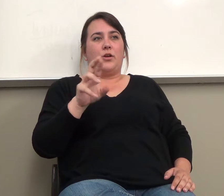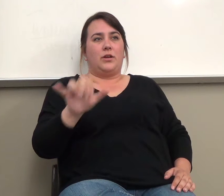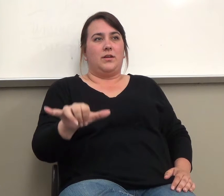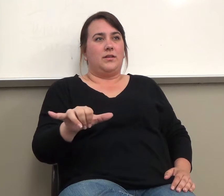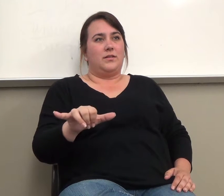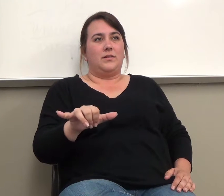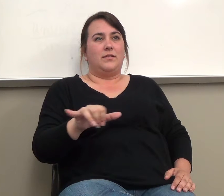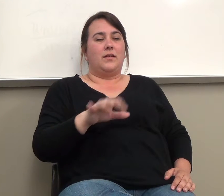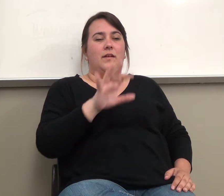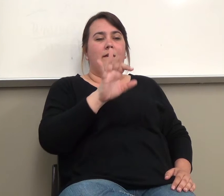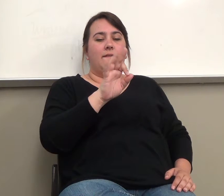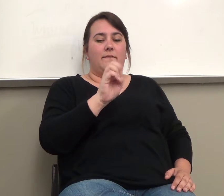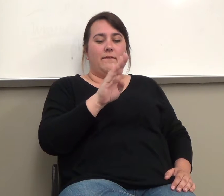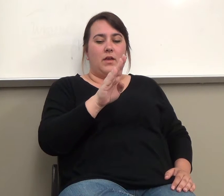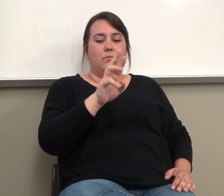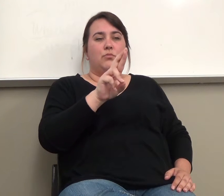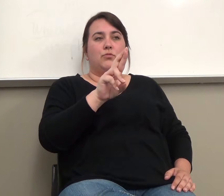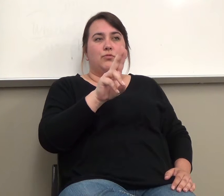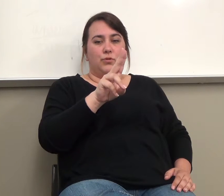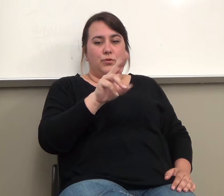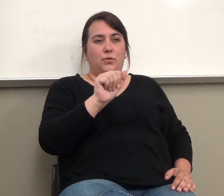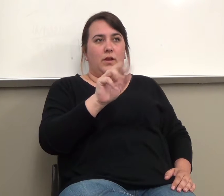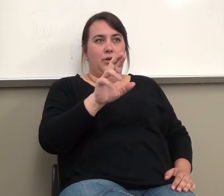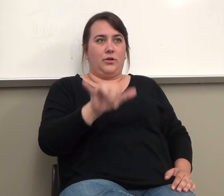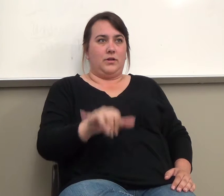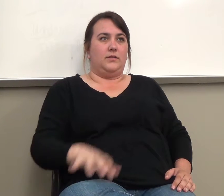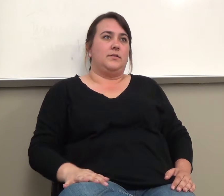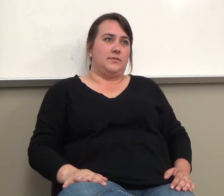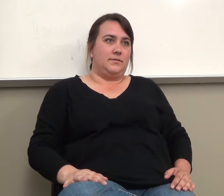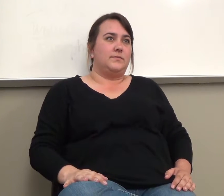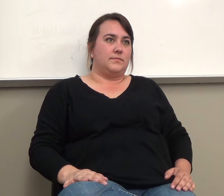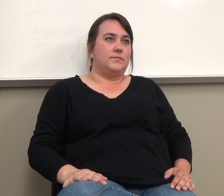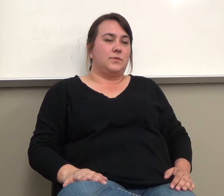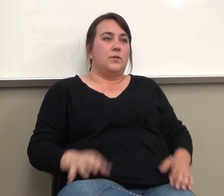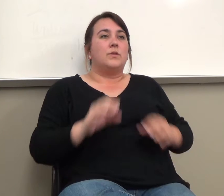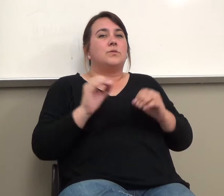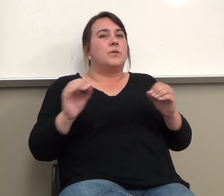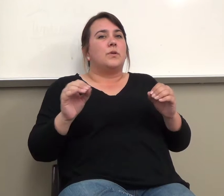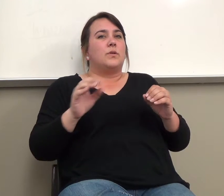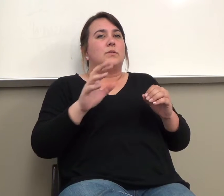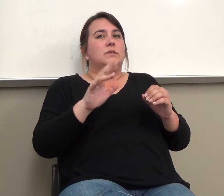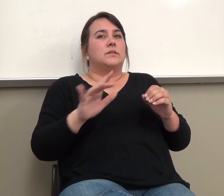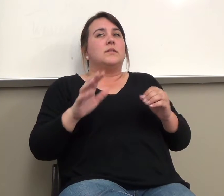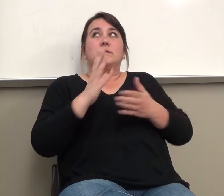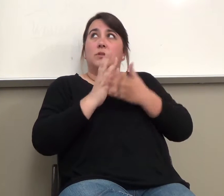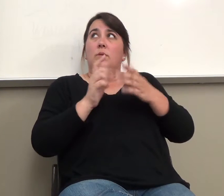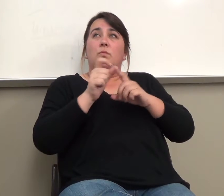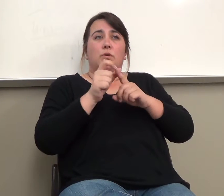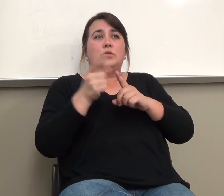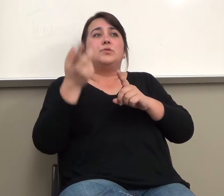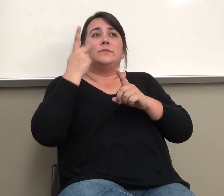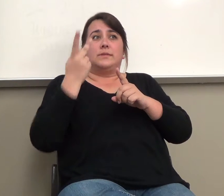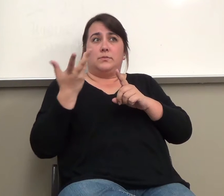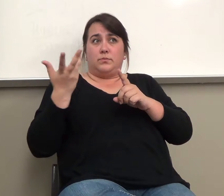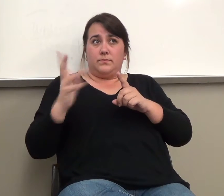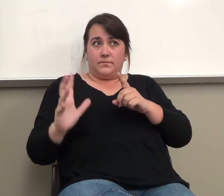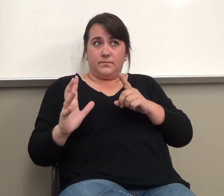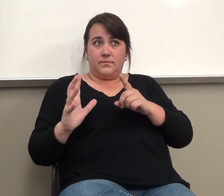that builds on what we did without giving you the same words again. Some of these are, but just kind of more words that you have to watch